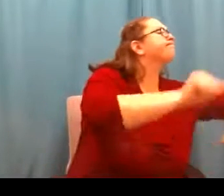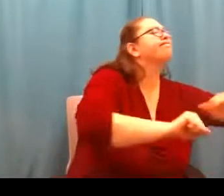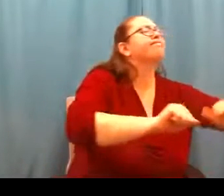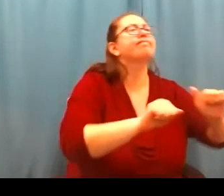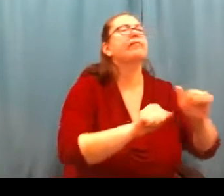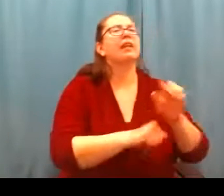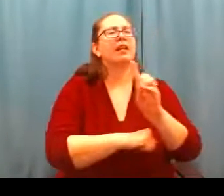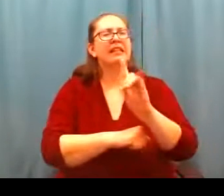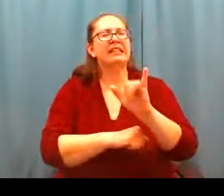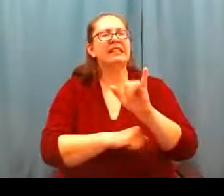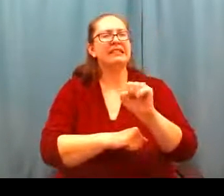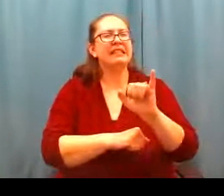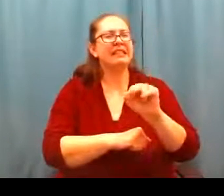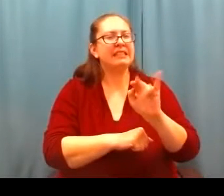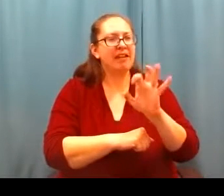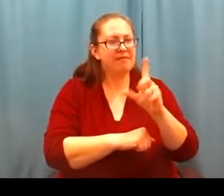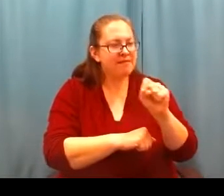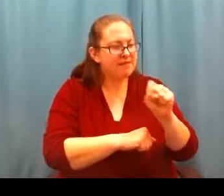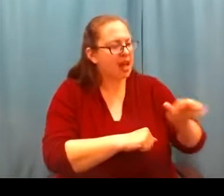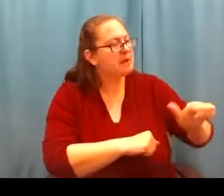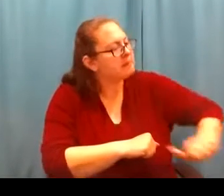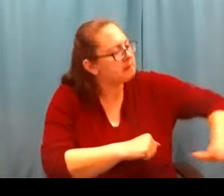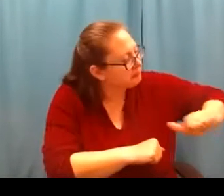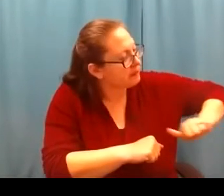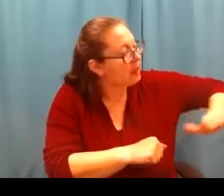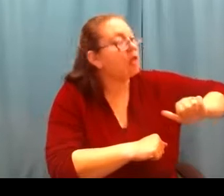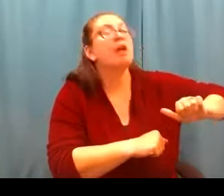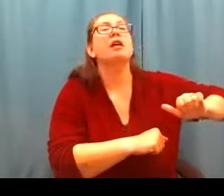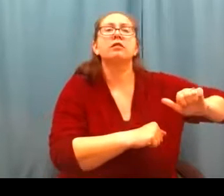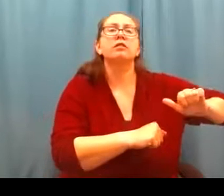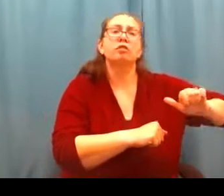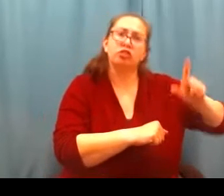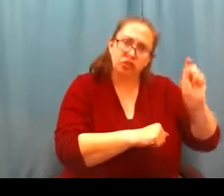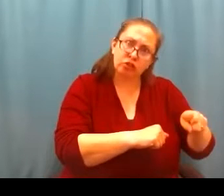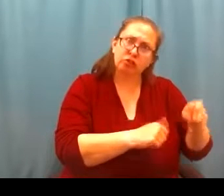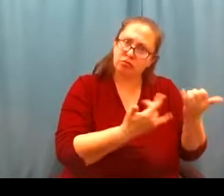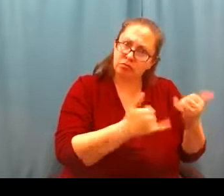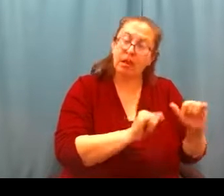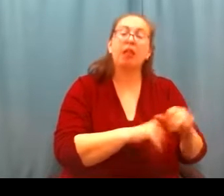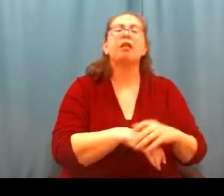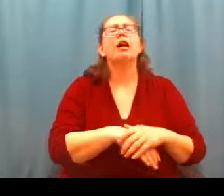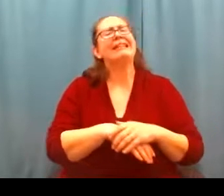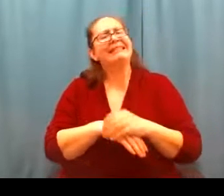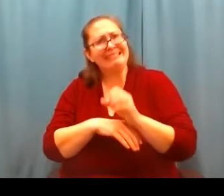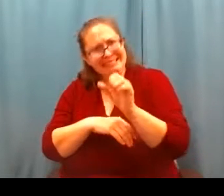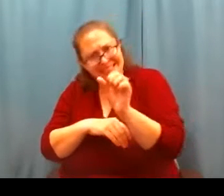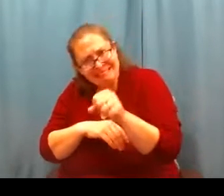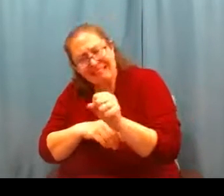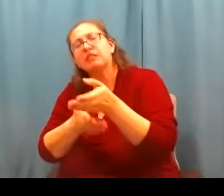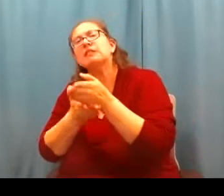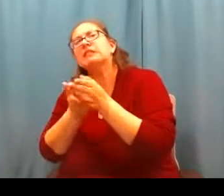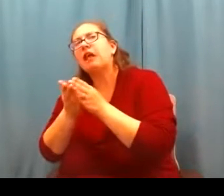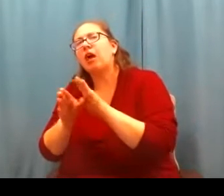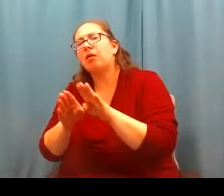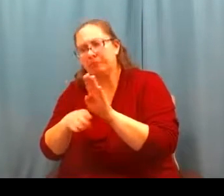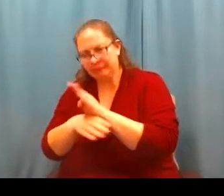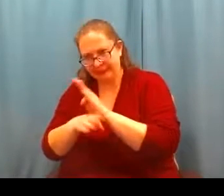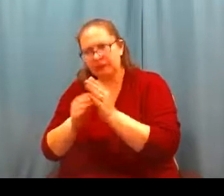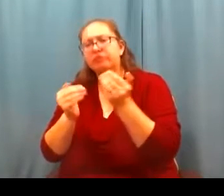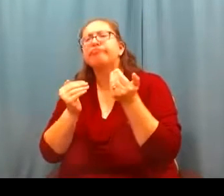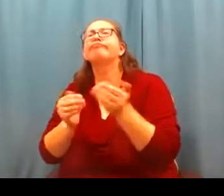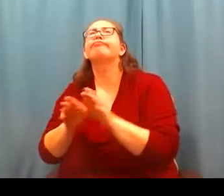even though we are cracking the door open on businesses, we have to go slow on